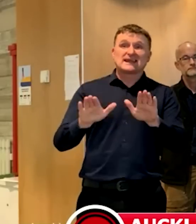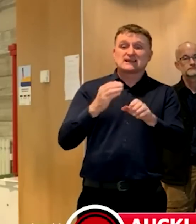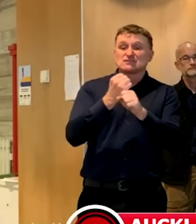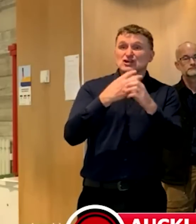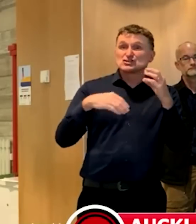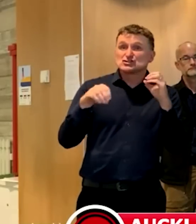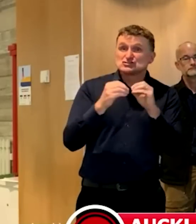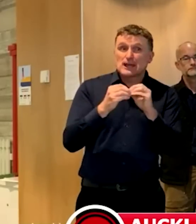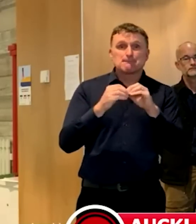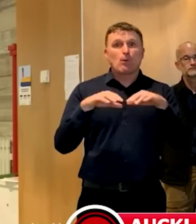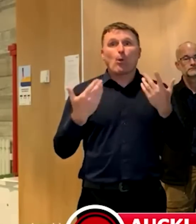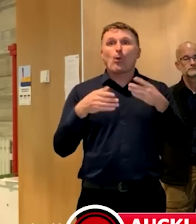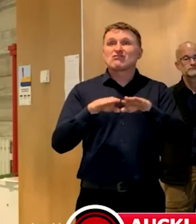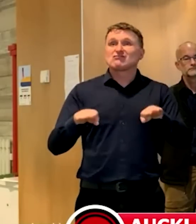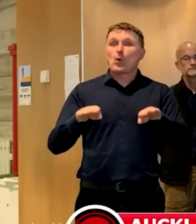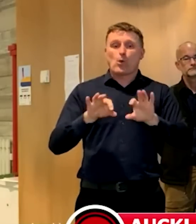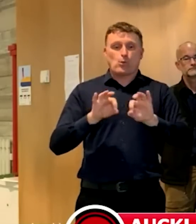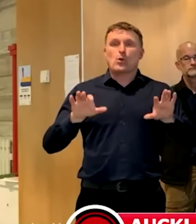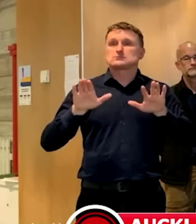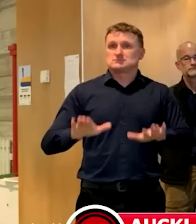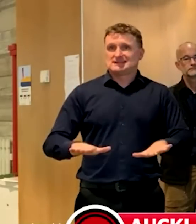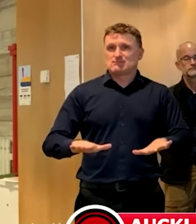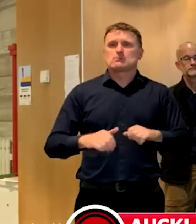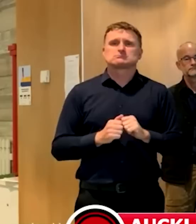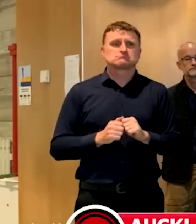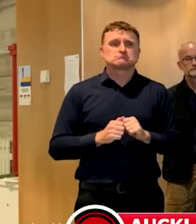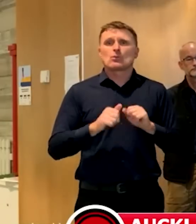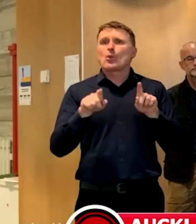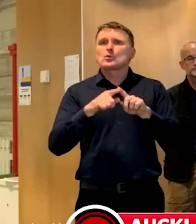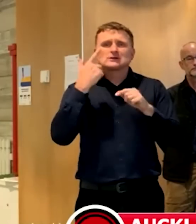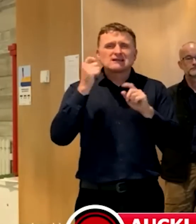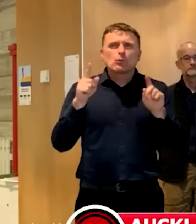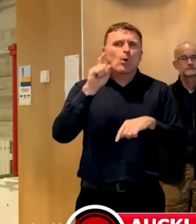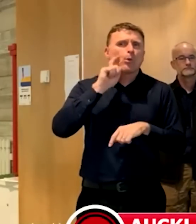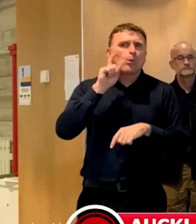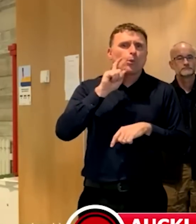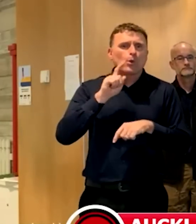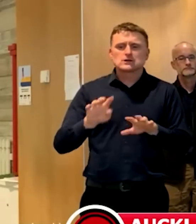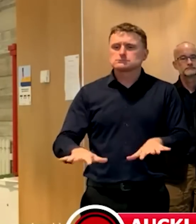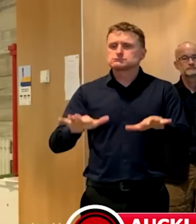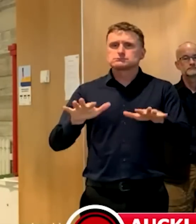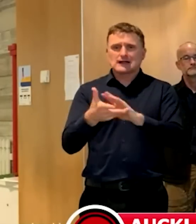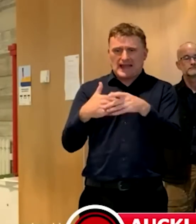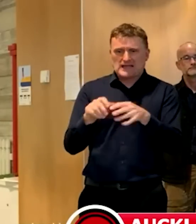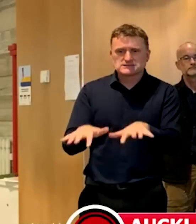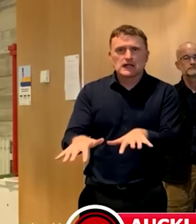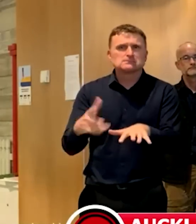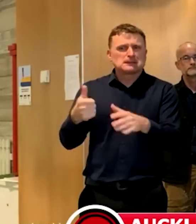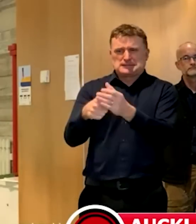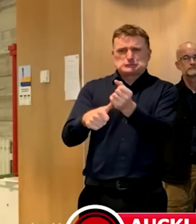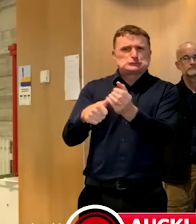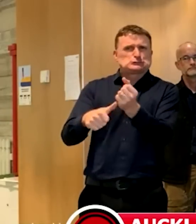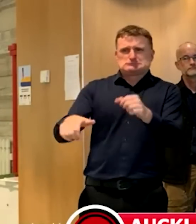are. Floodwater can be contaminated, so using gloves, good hygiene afterwards is really important. Again, if you're not